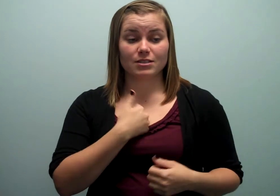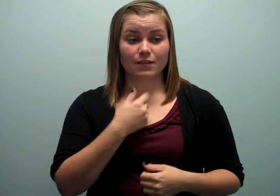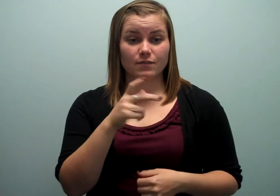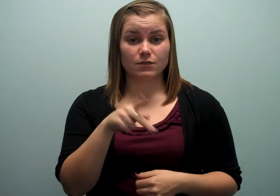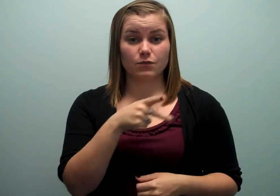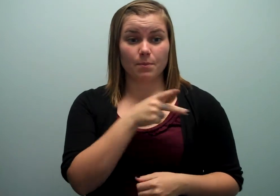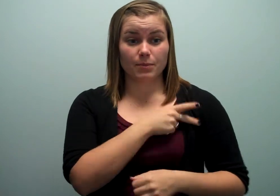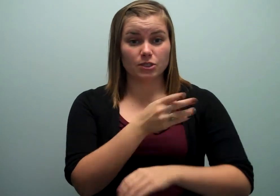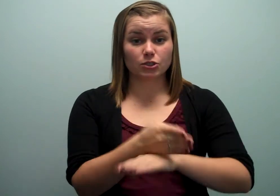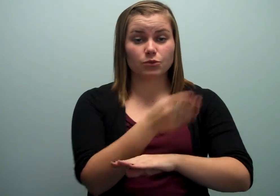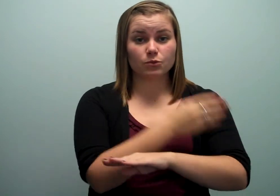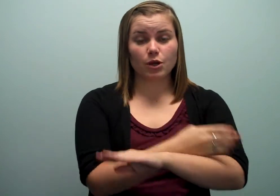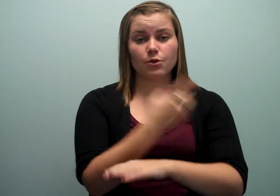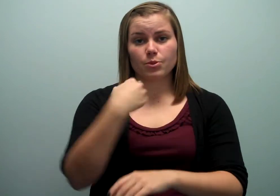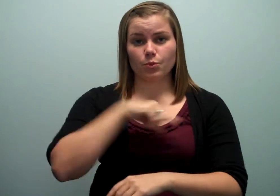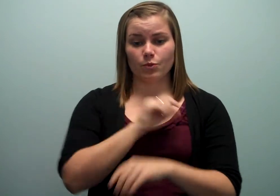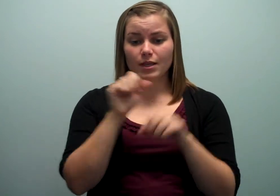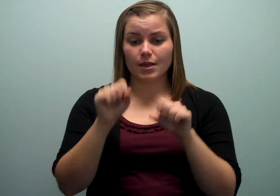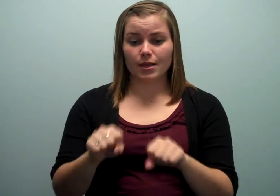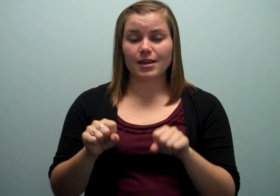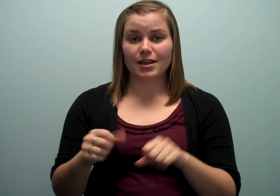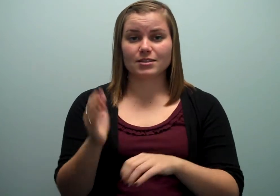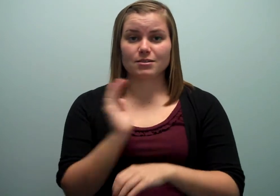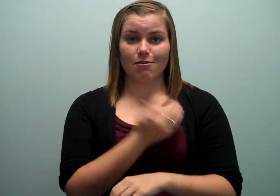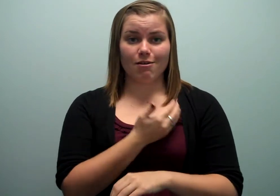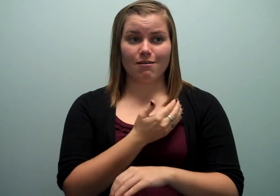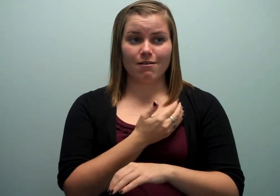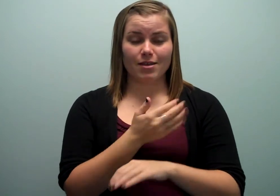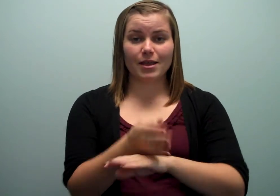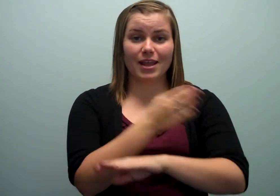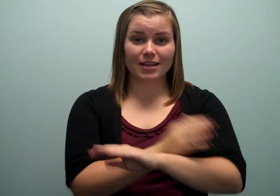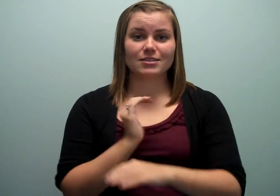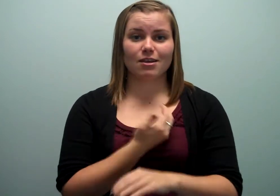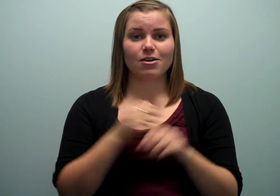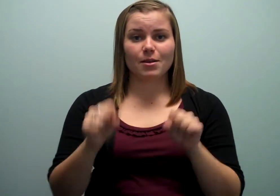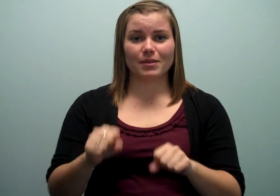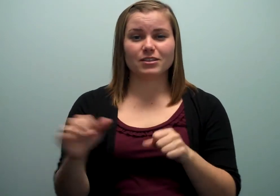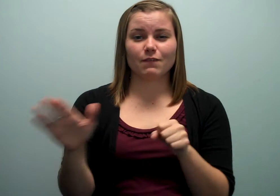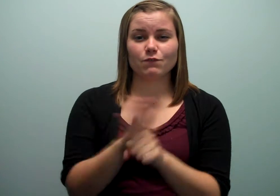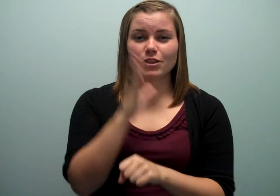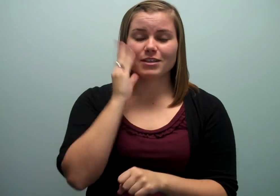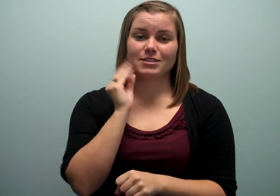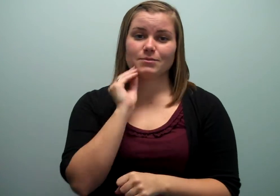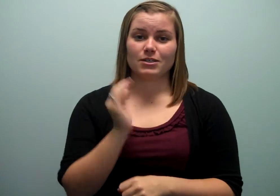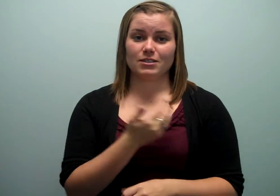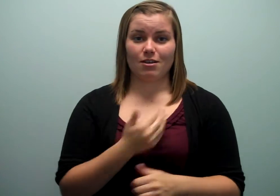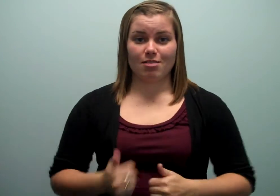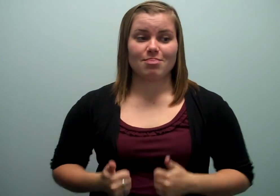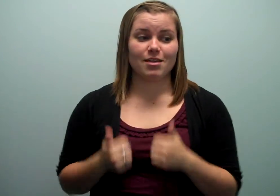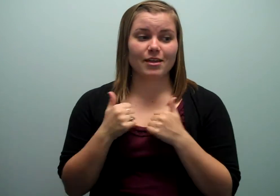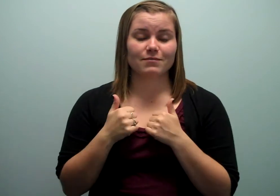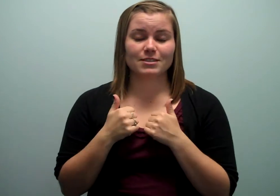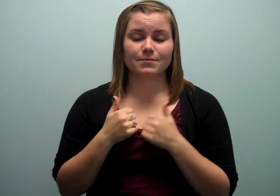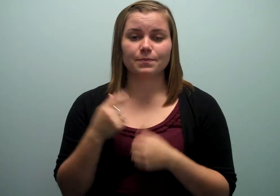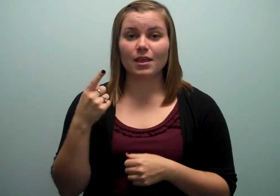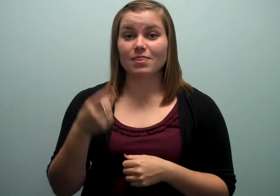we enhance our ability to more fully experience our lives. These ideas come from many rich